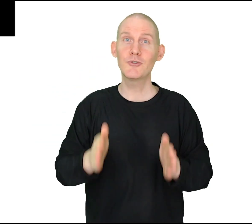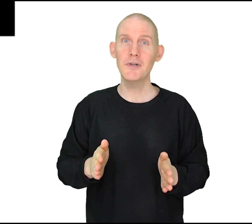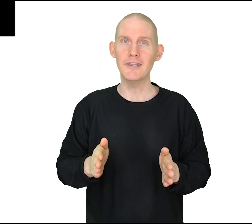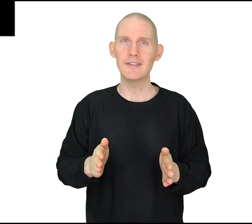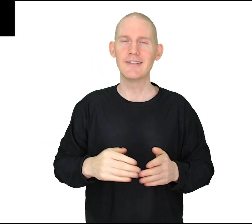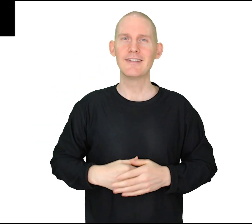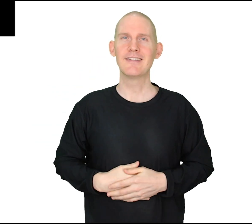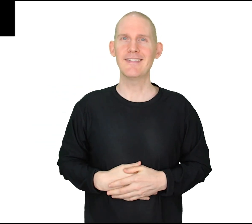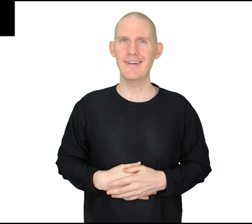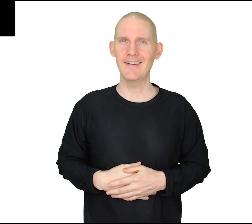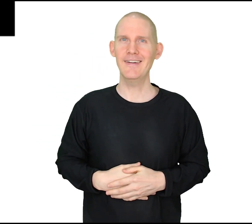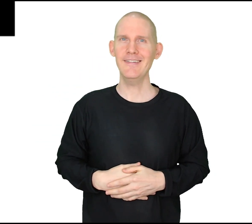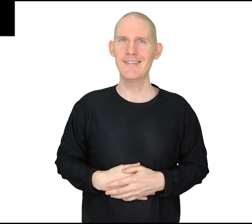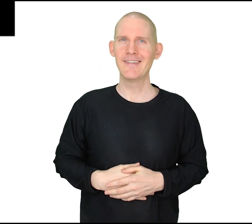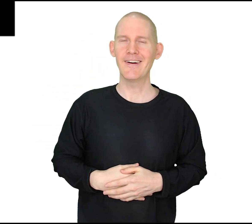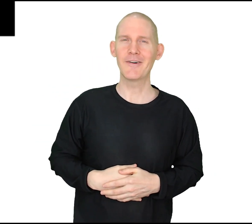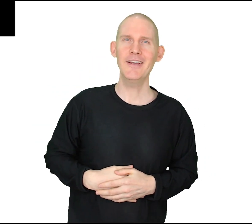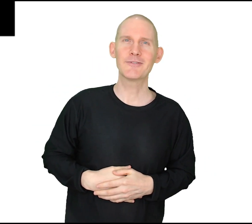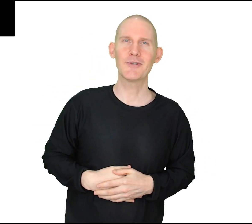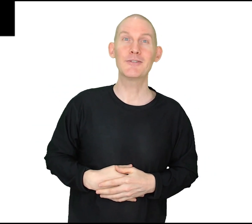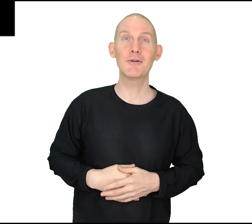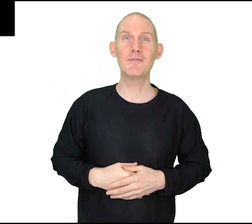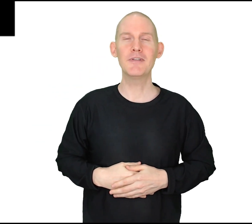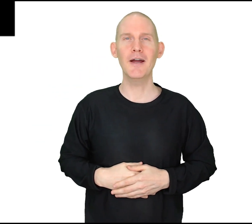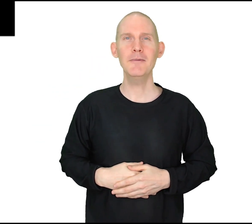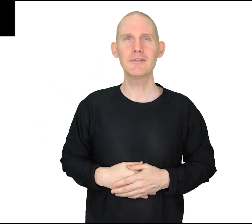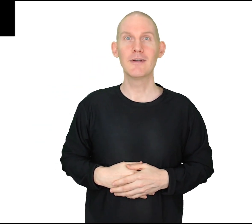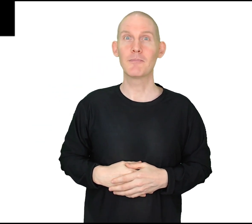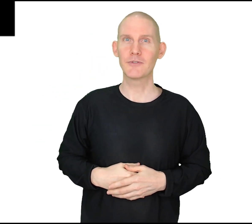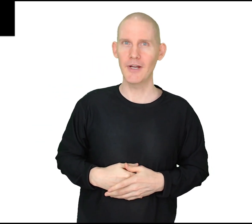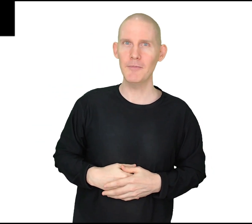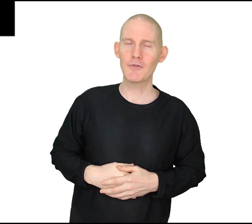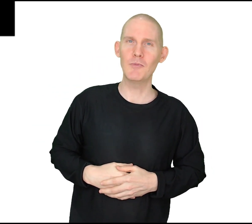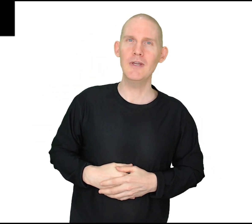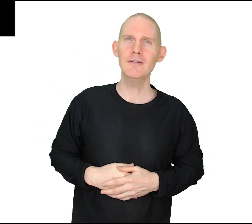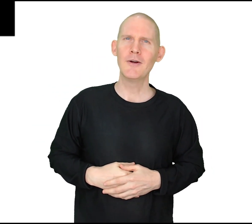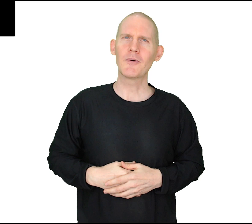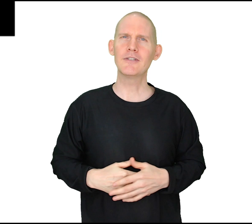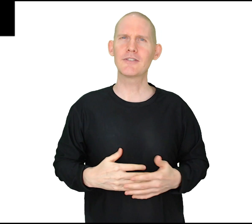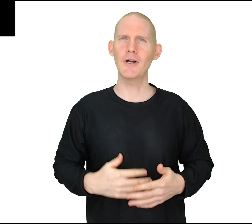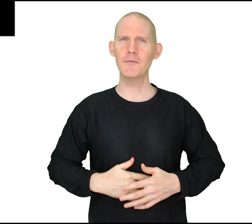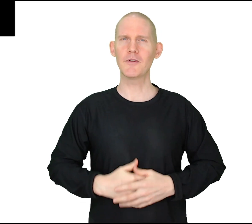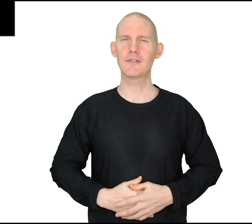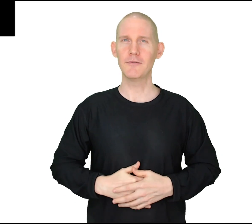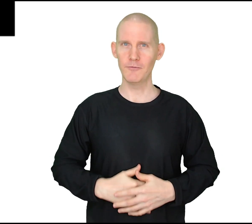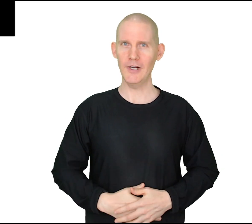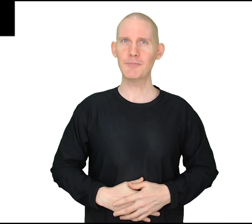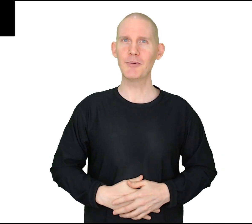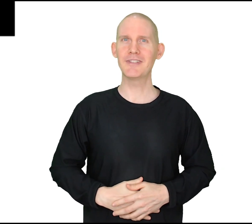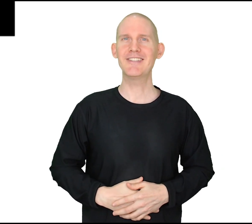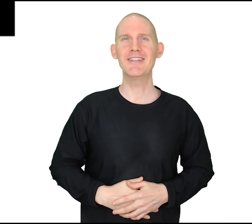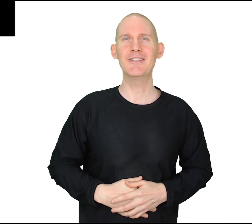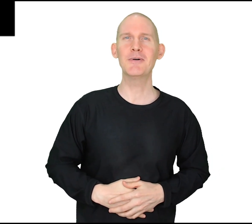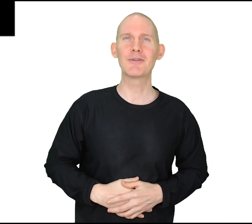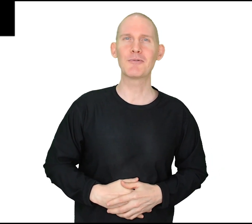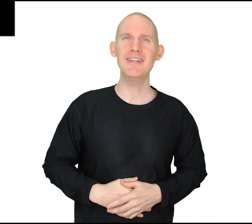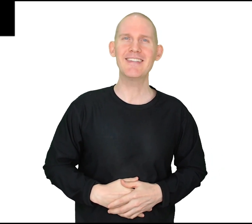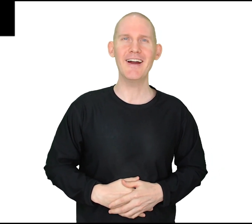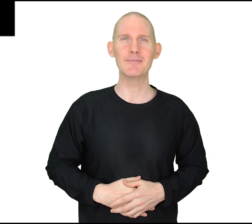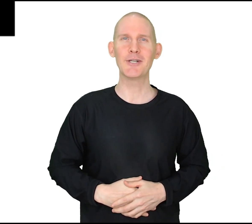student. Okay, so let's do it a few times. Sign with me. We're going to start from the rest position and do it 3 times. Here we